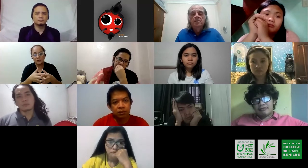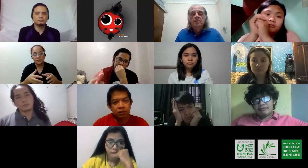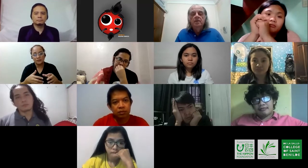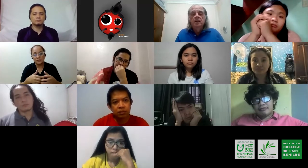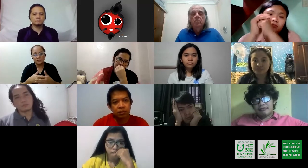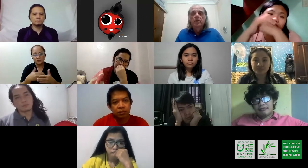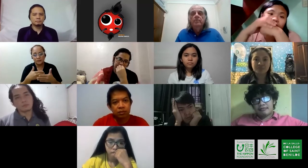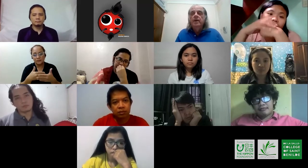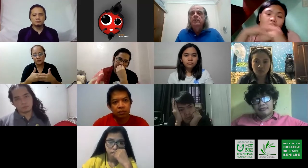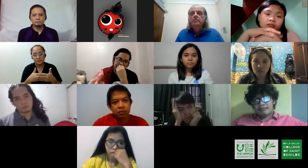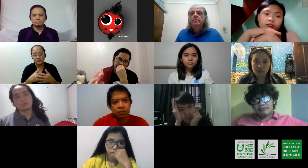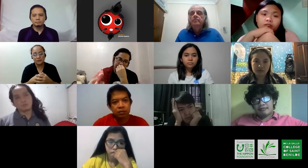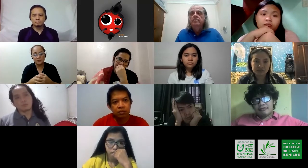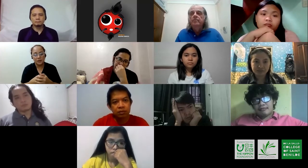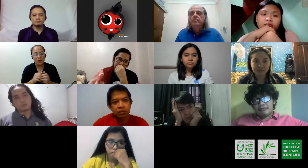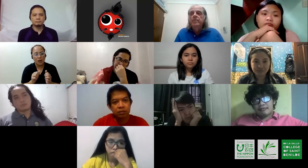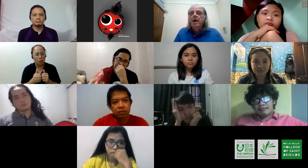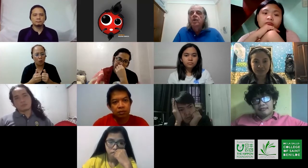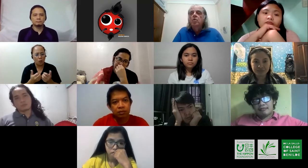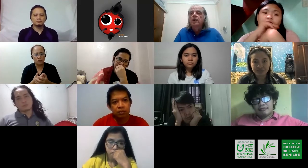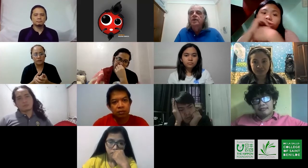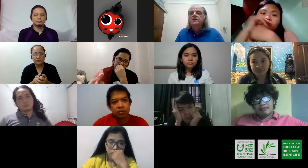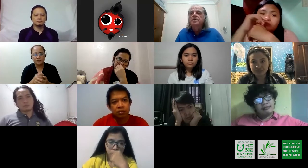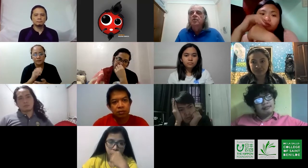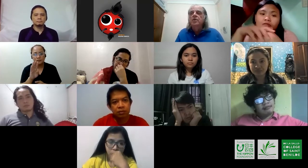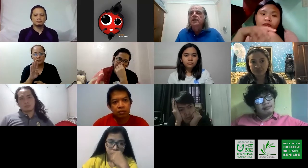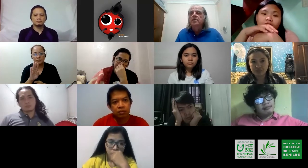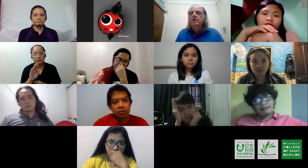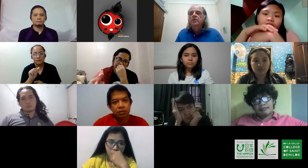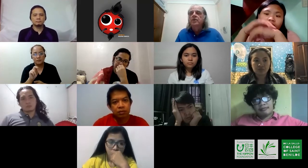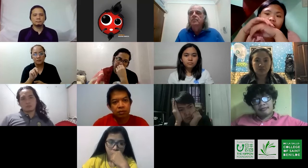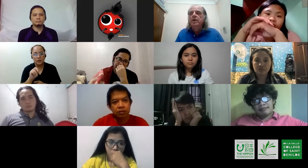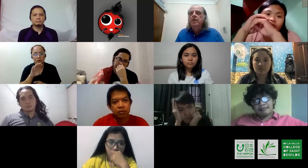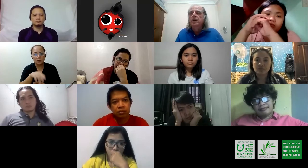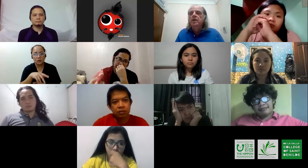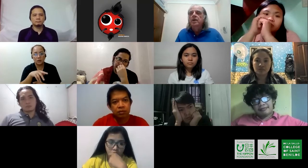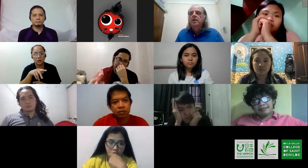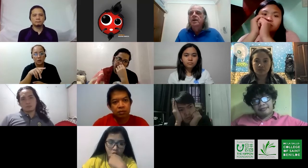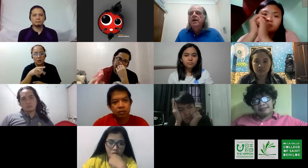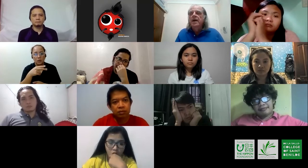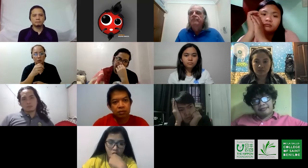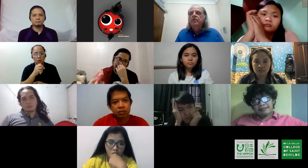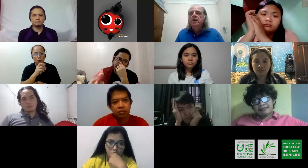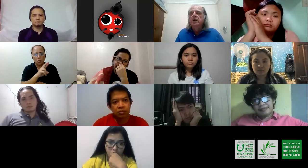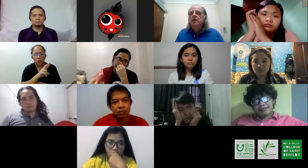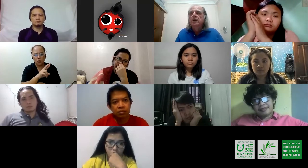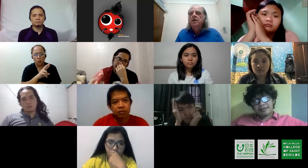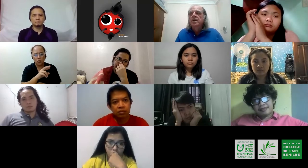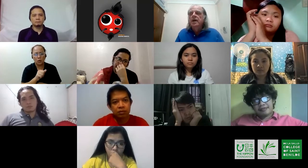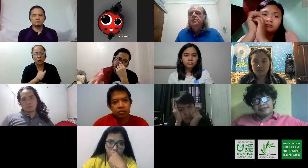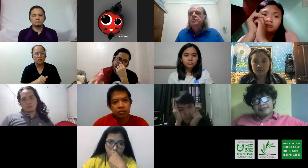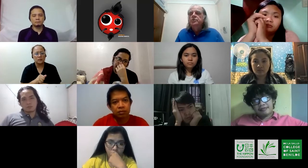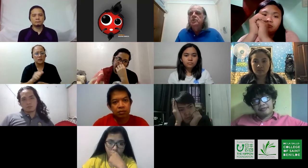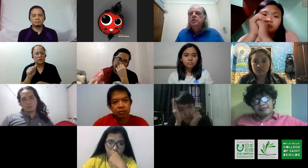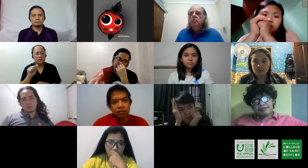And what about Bangkok? Is it located near America, Africa, Asia, or